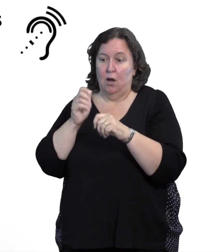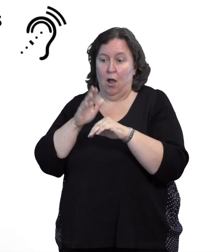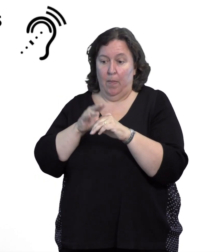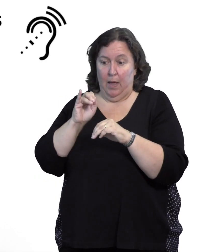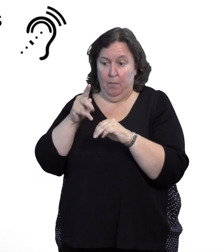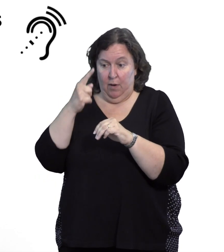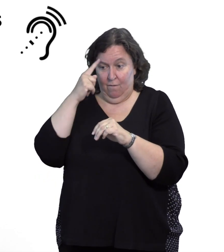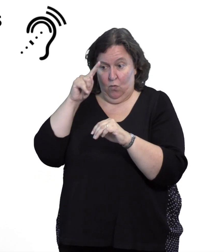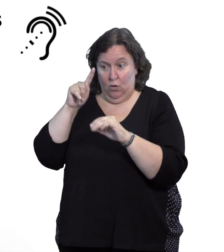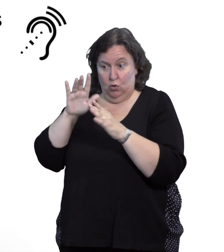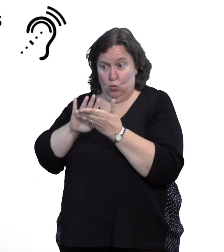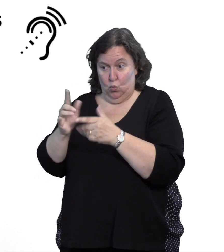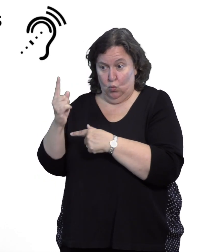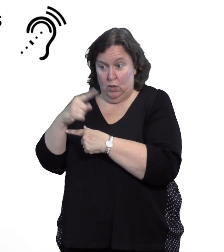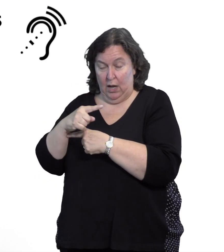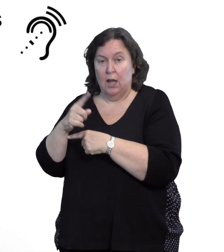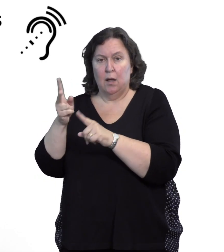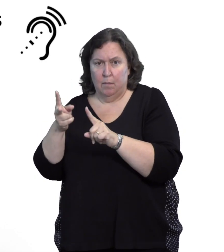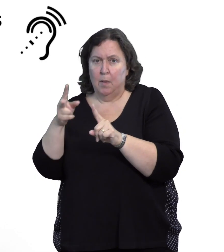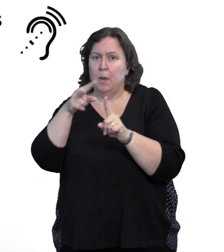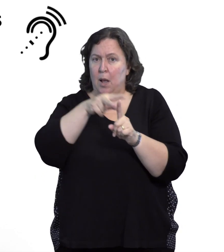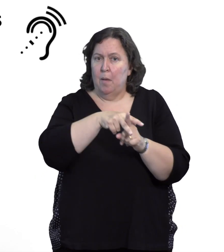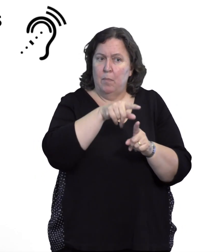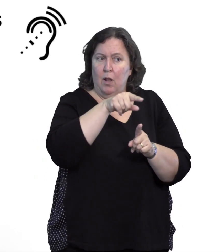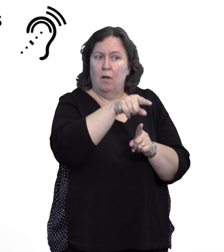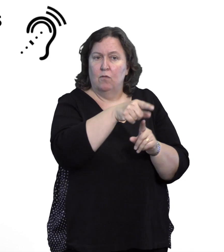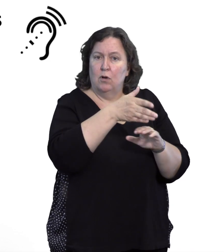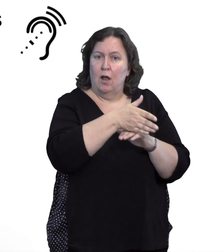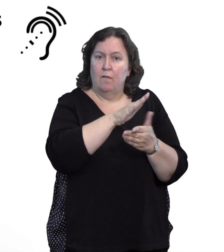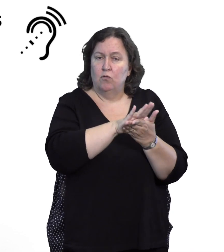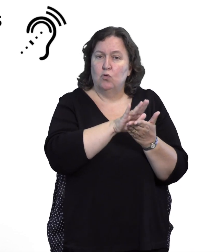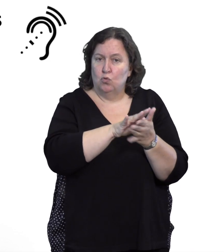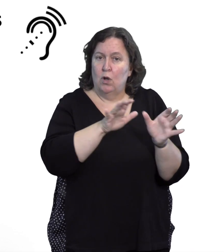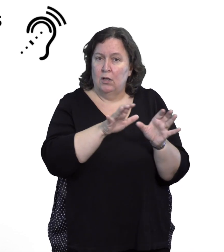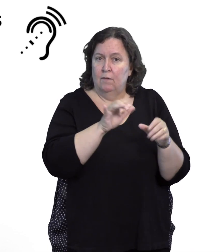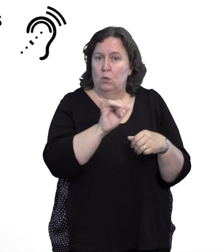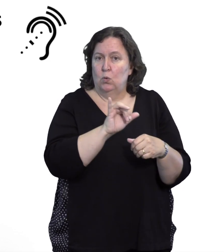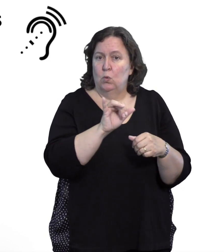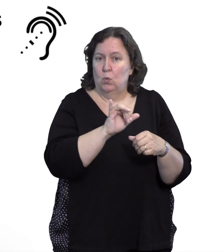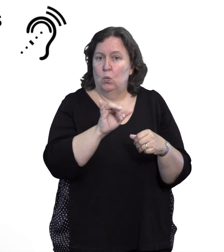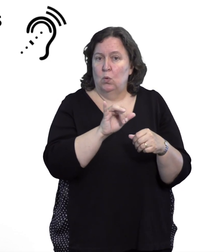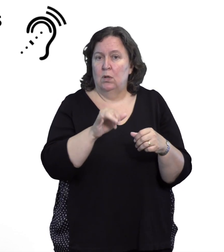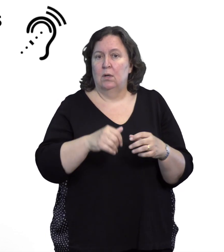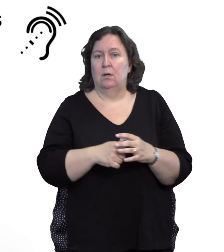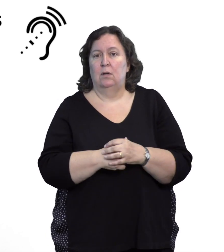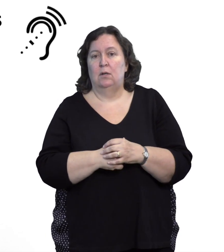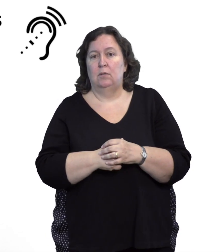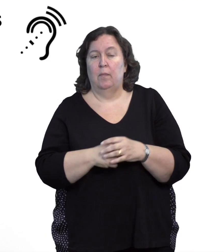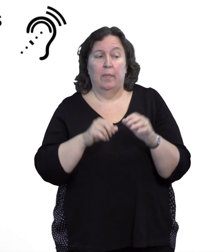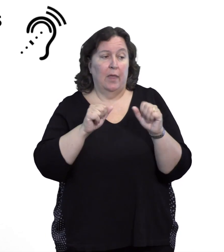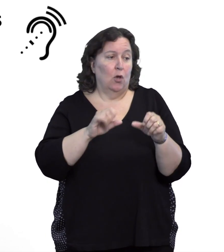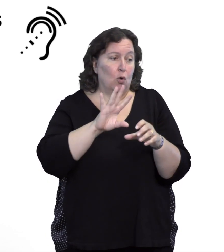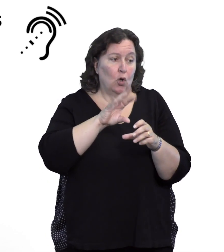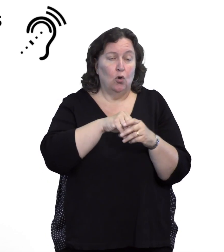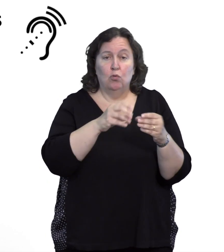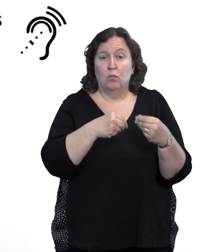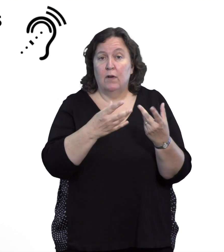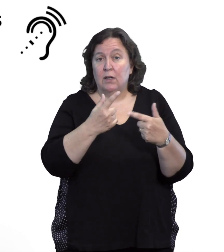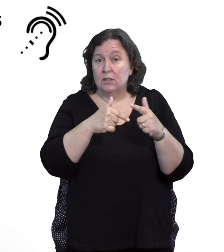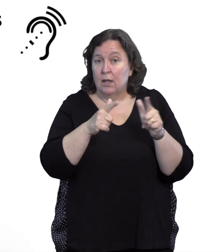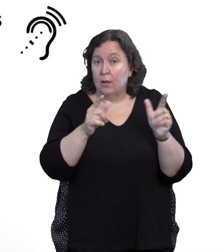the adaptations that are on the IEP for the school day most likely would be provided for extracurricular